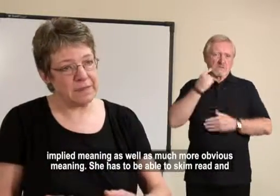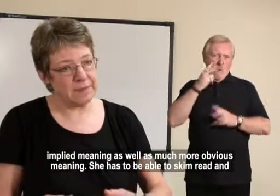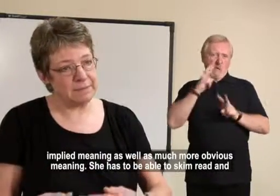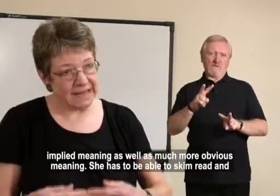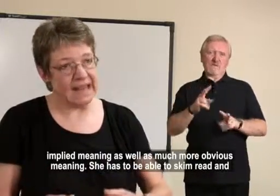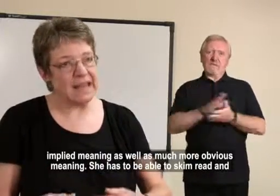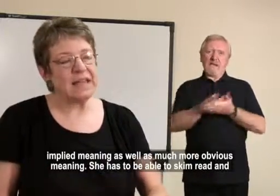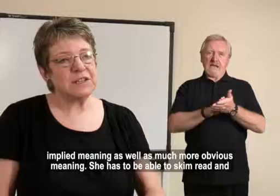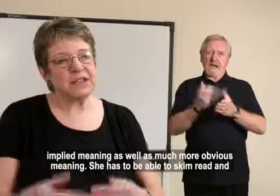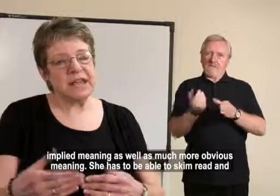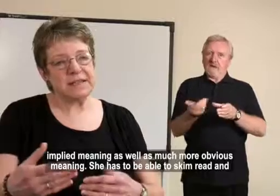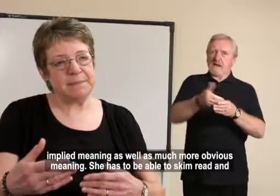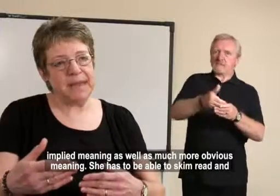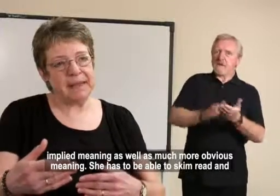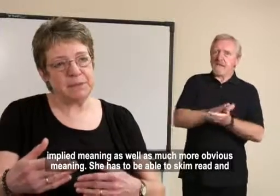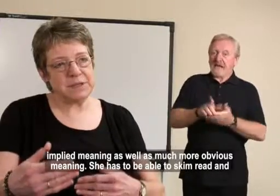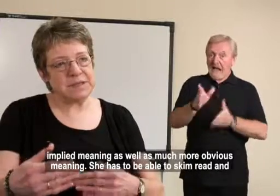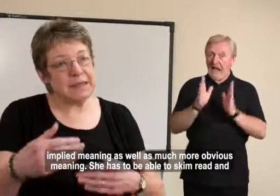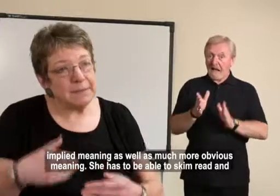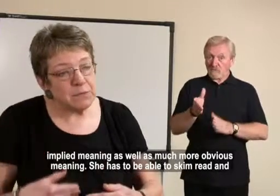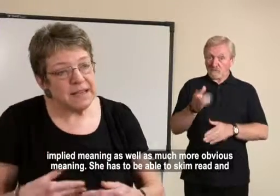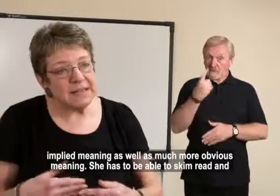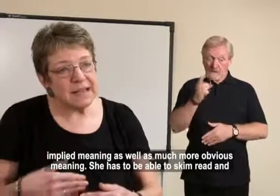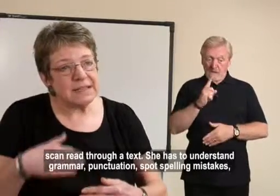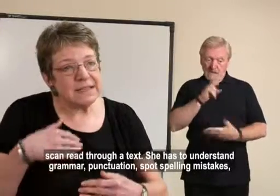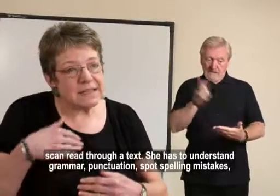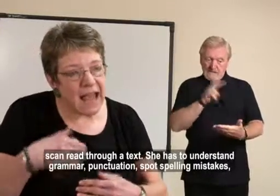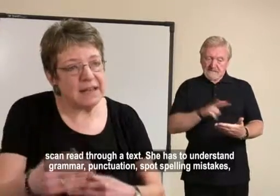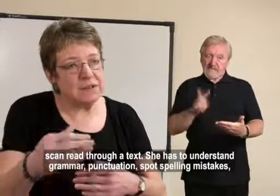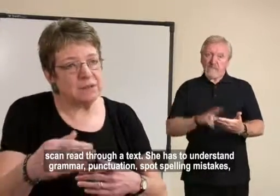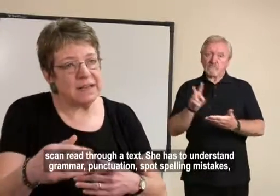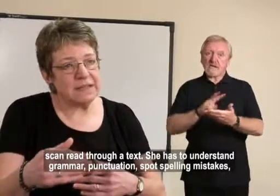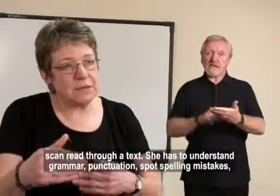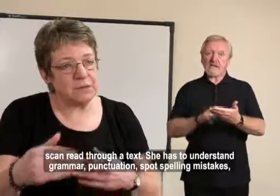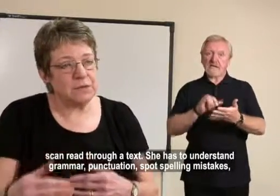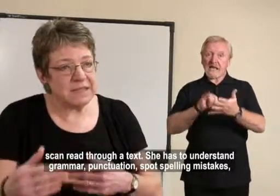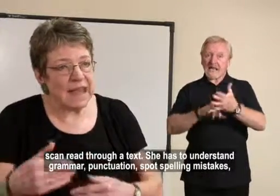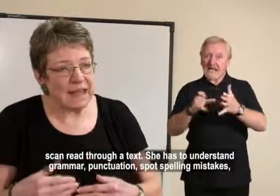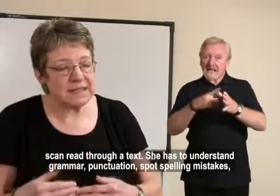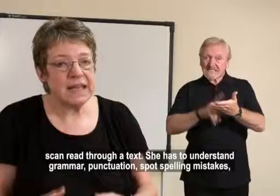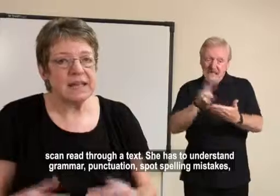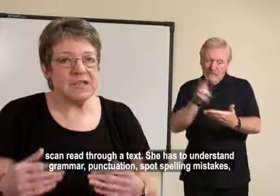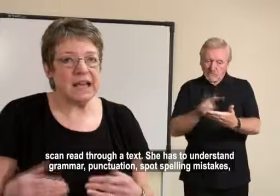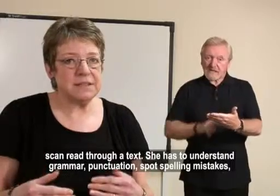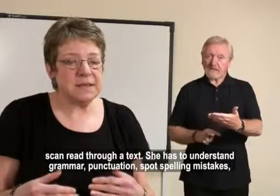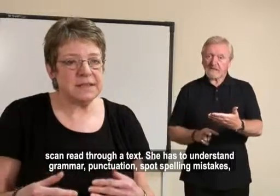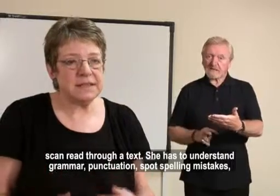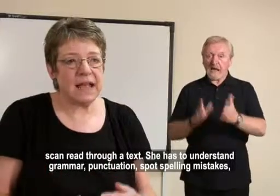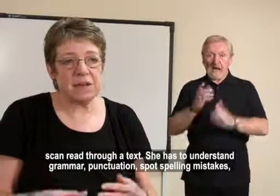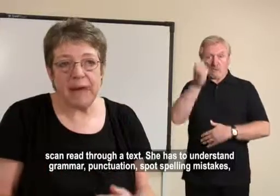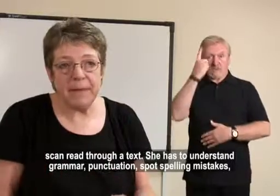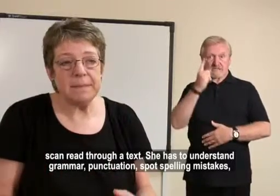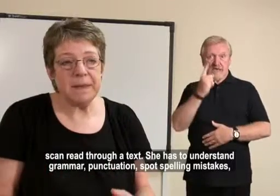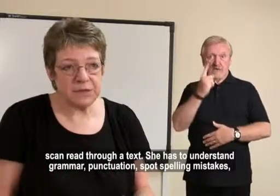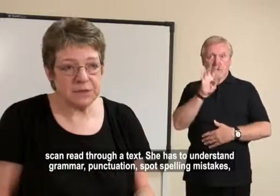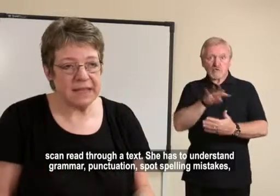obvious meaning. She has to be able to skim read and scan read through a text. She has to